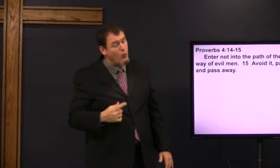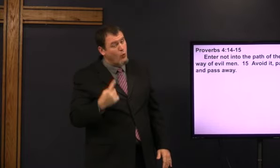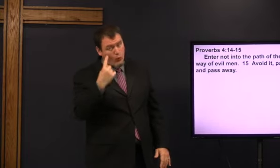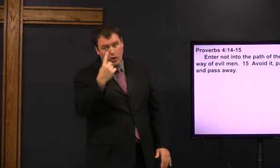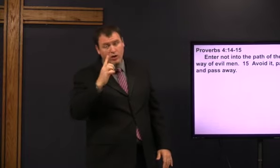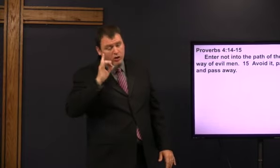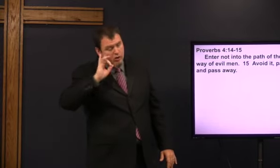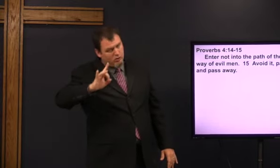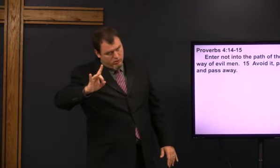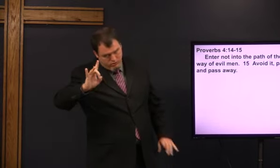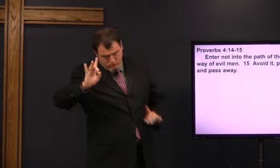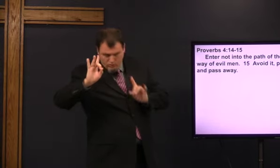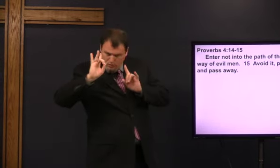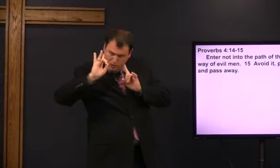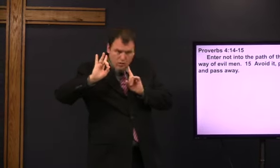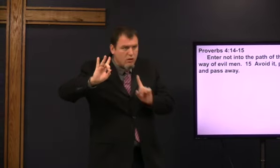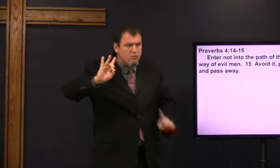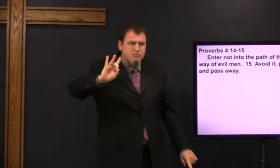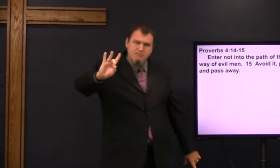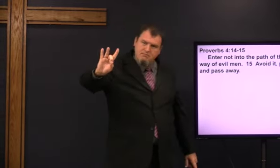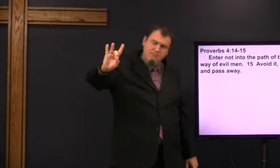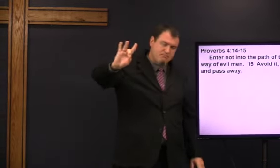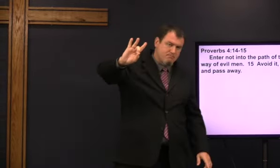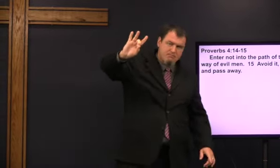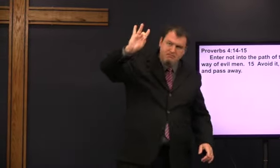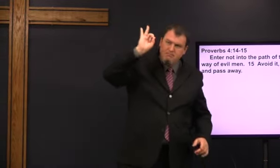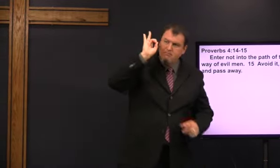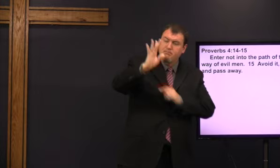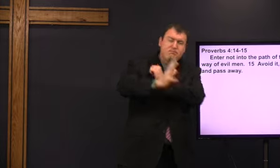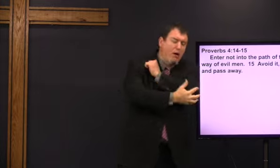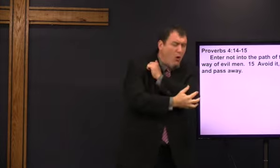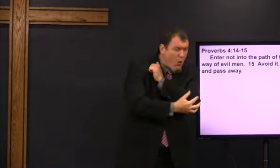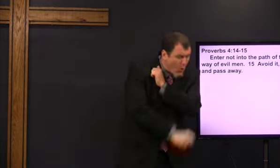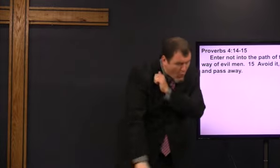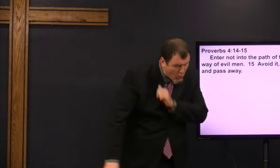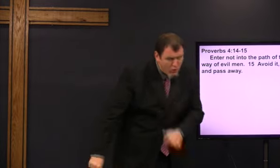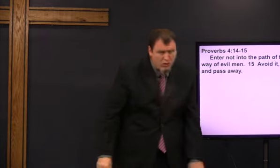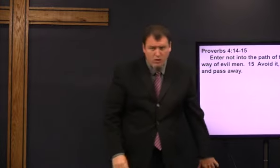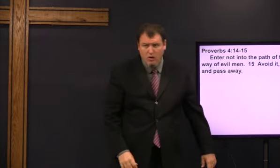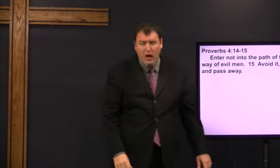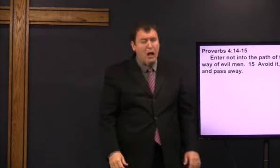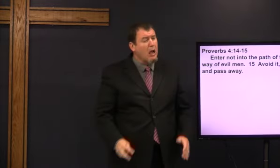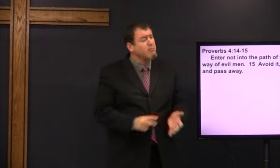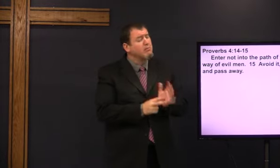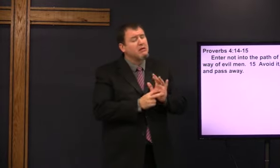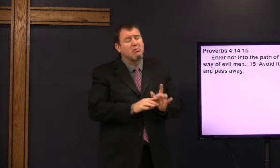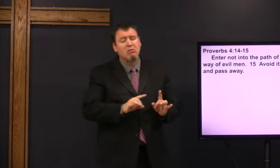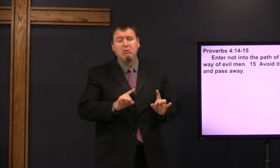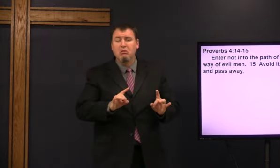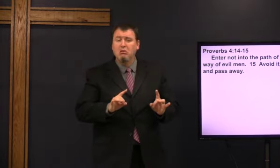And it was often a terrible place. The projects and houses were extremely poor.